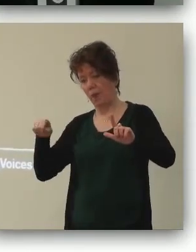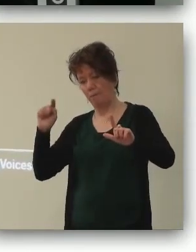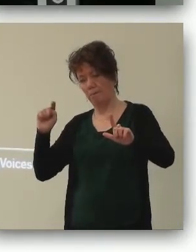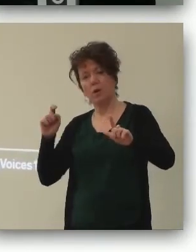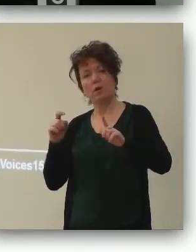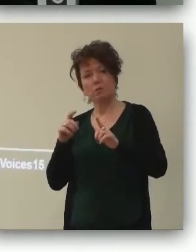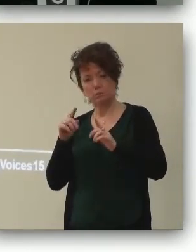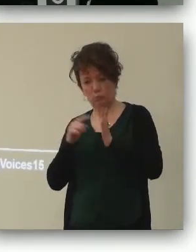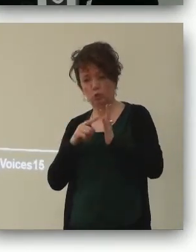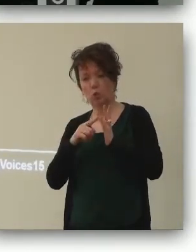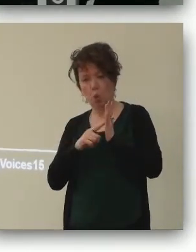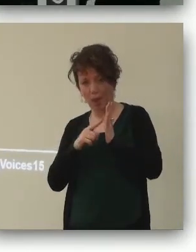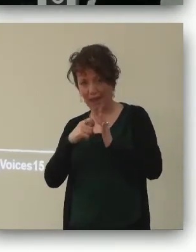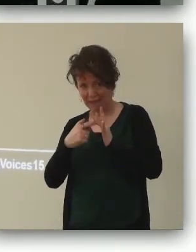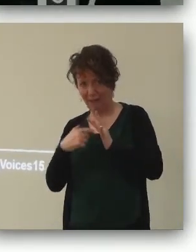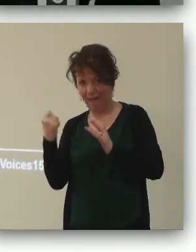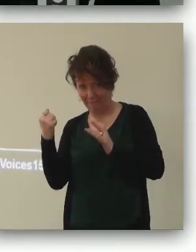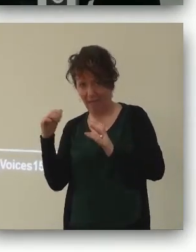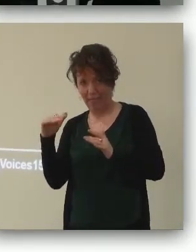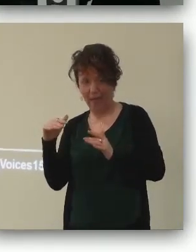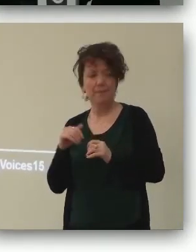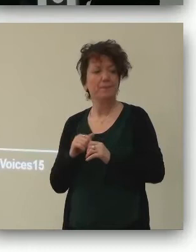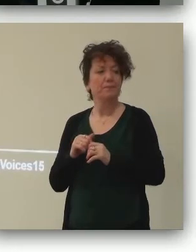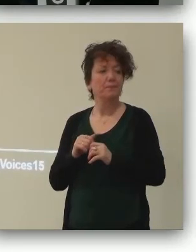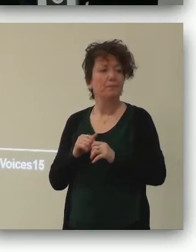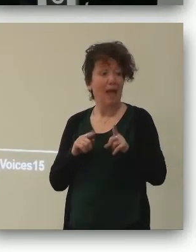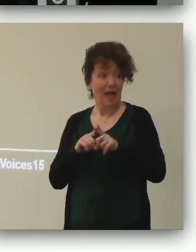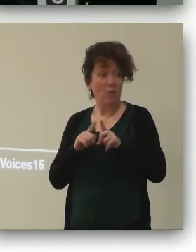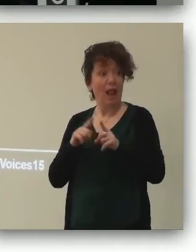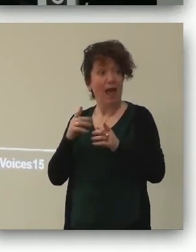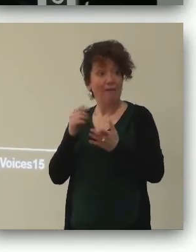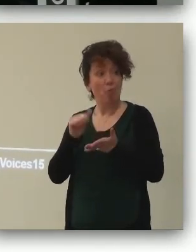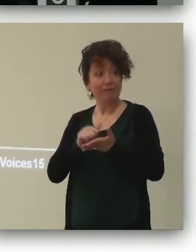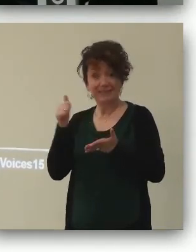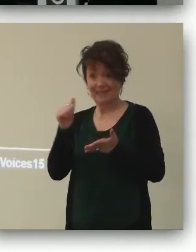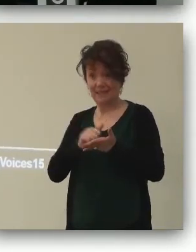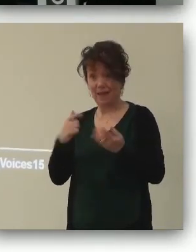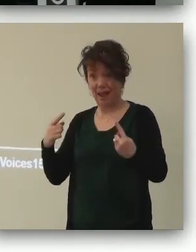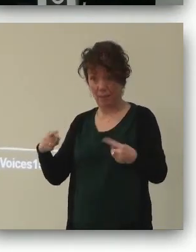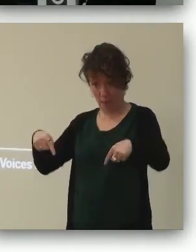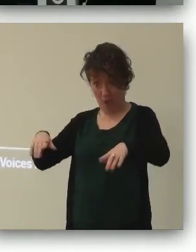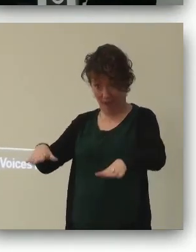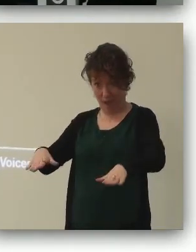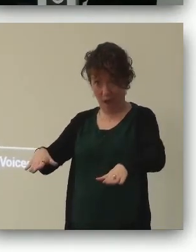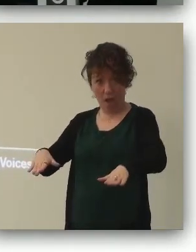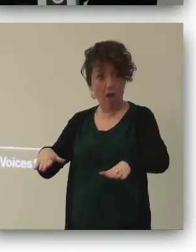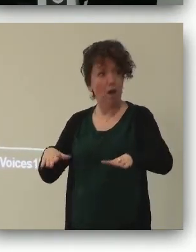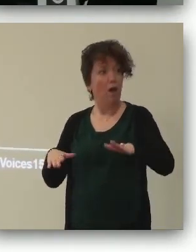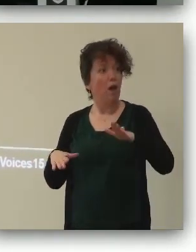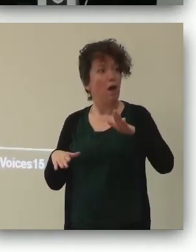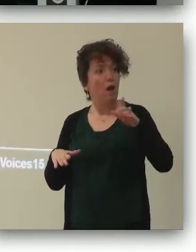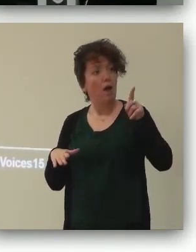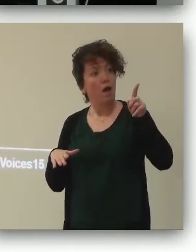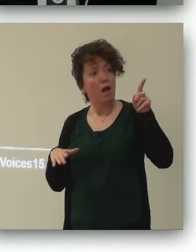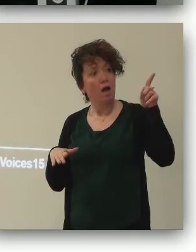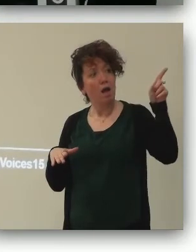somewhere anyway. There's some printed copies of this for everyone here at the Sage. They're by the